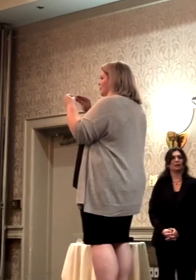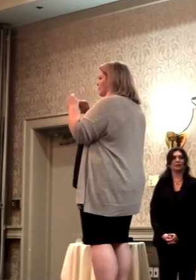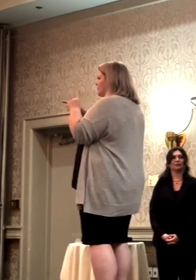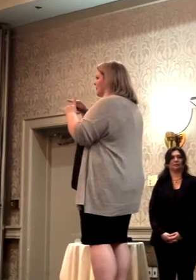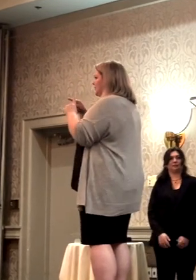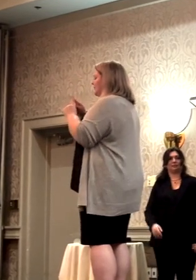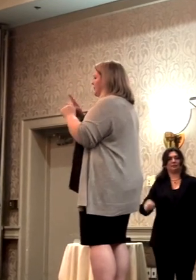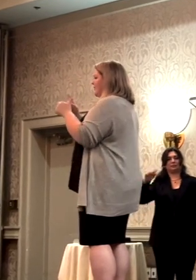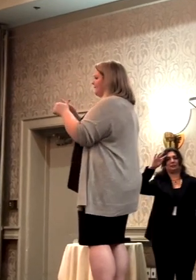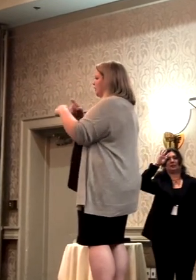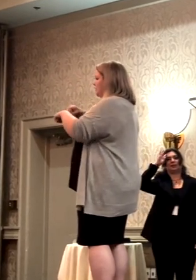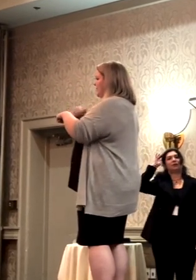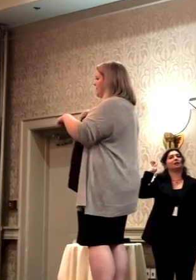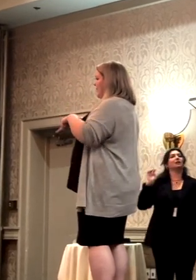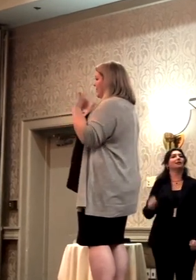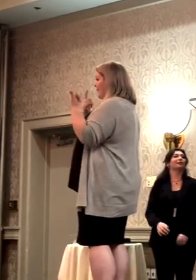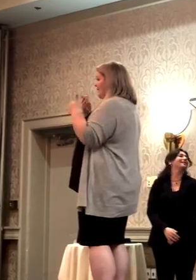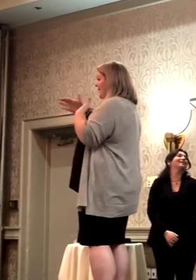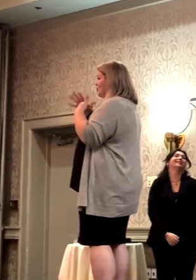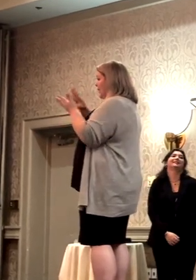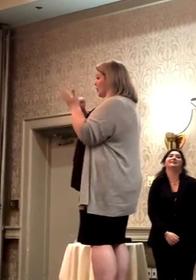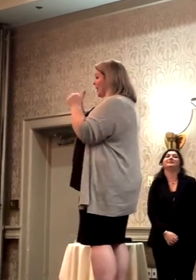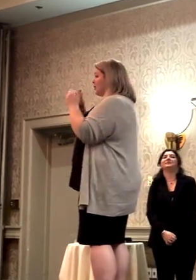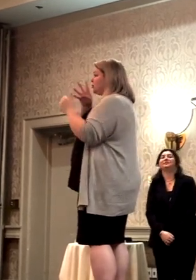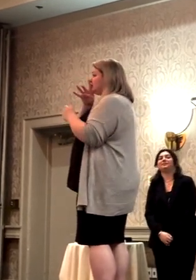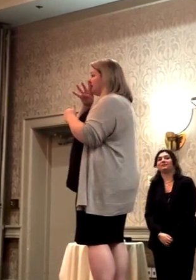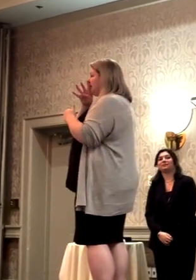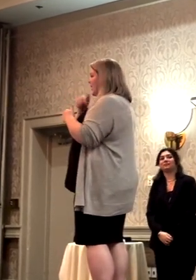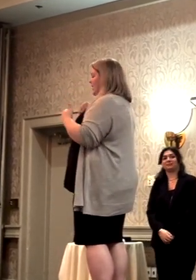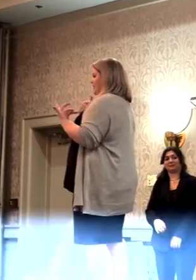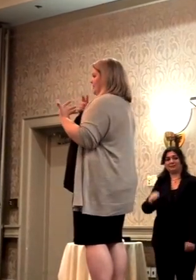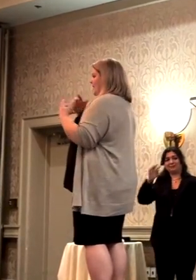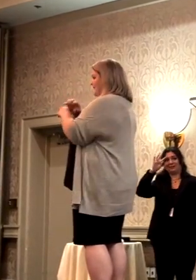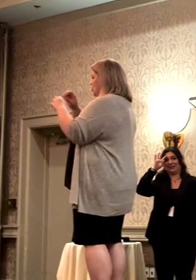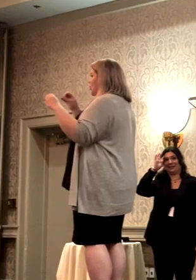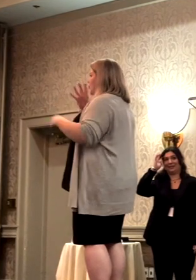my life after I learned how to speak, I am speechless.